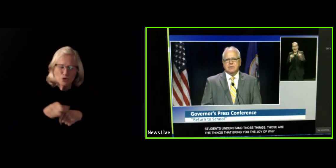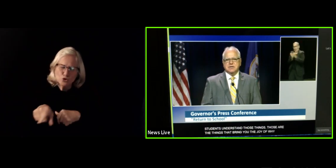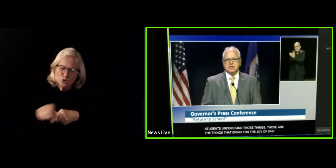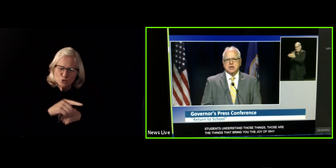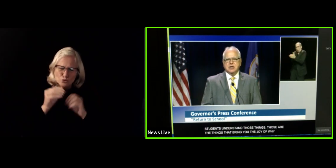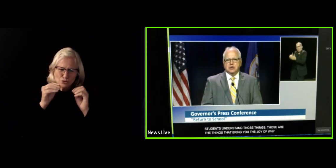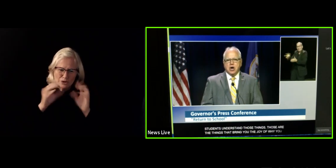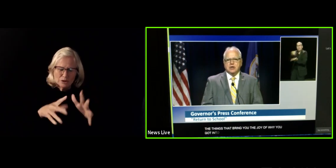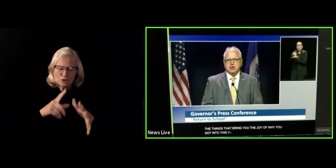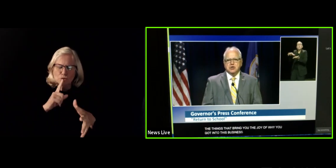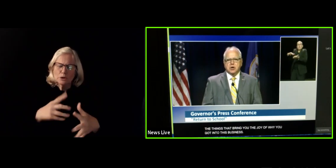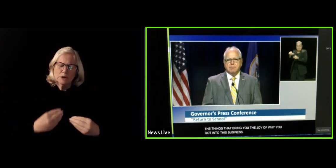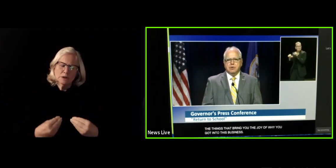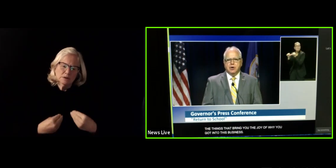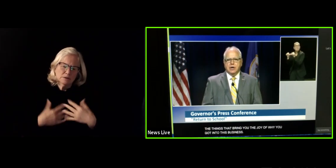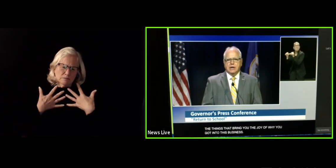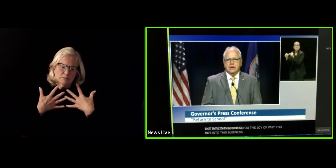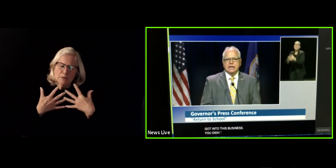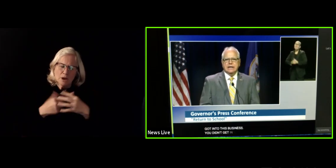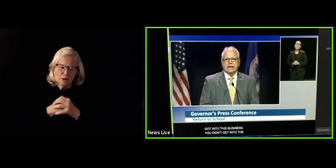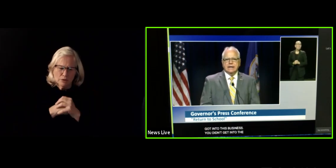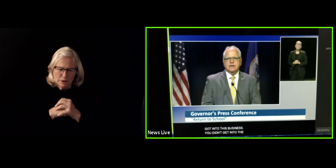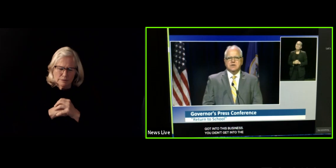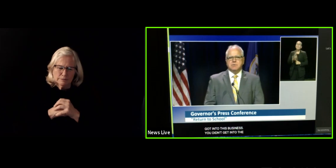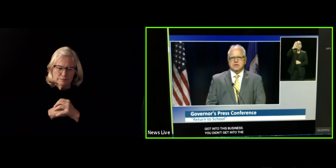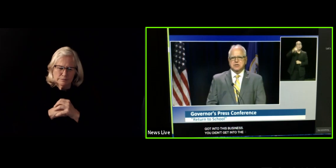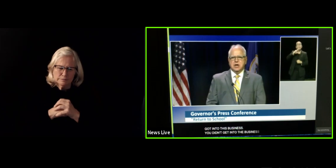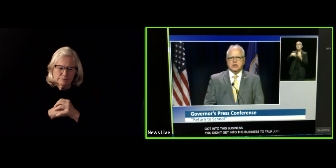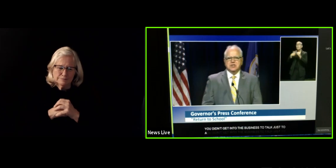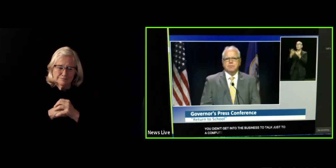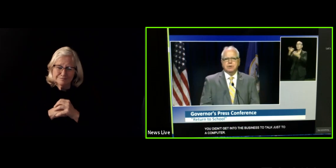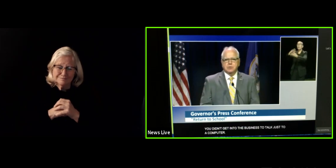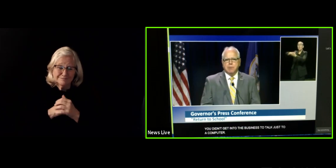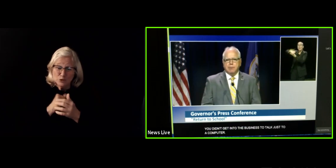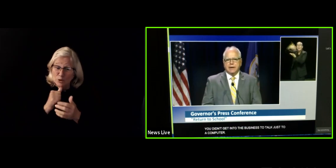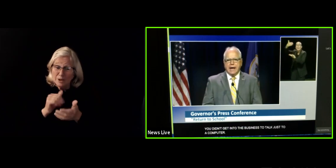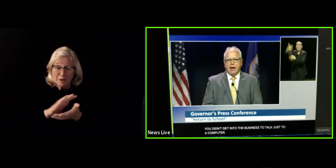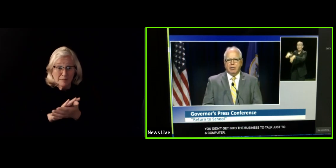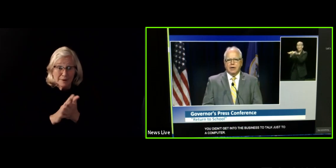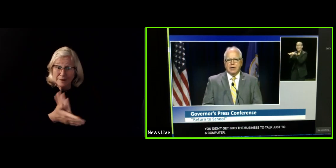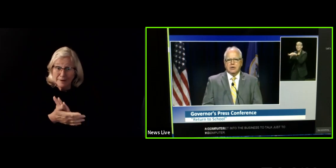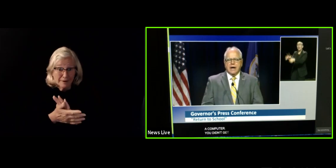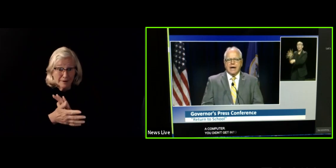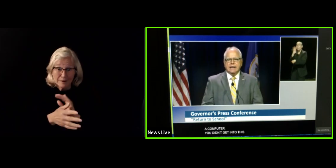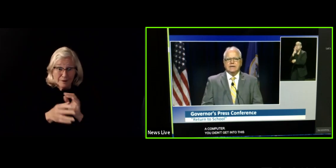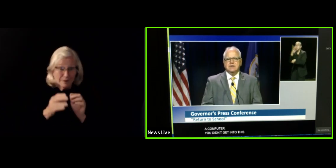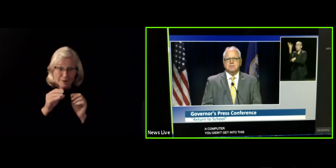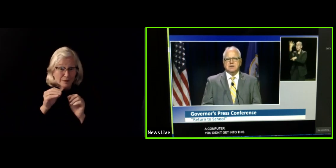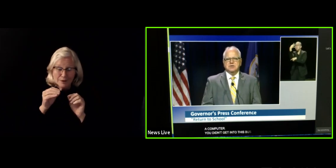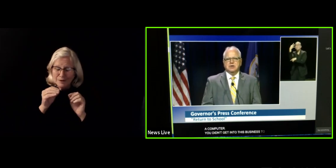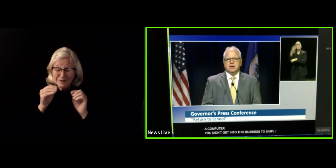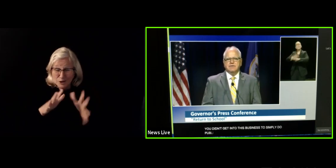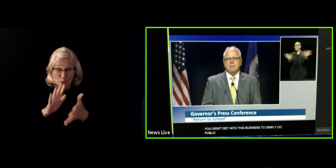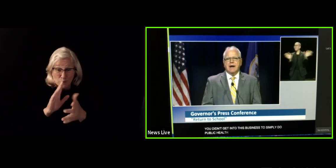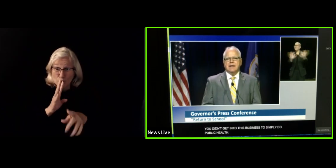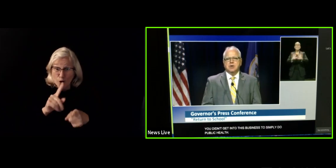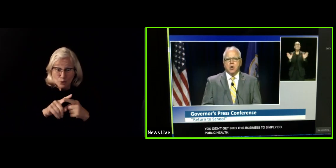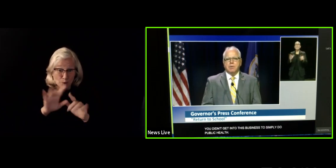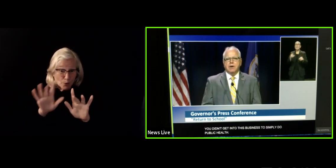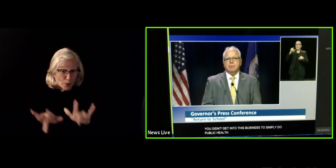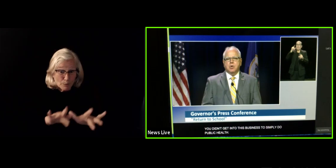the business to talk just to a computer. You didn't get into this business to simply do public health. You got into this business to lift up